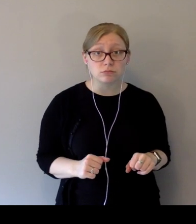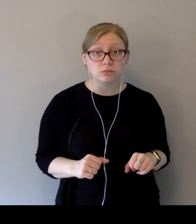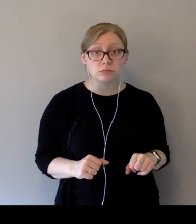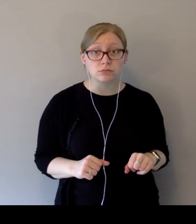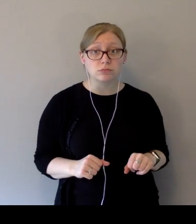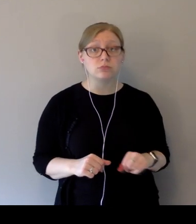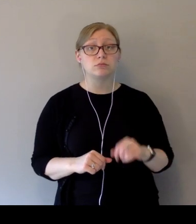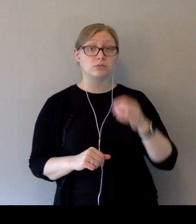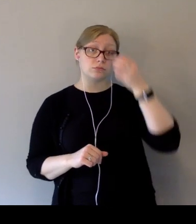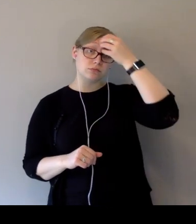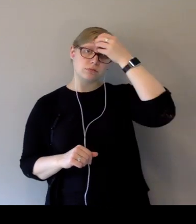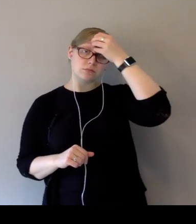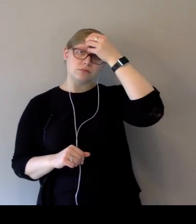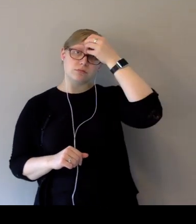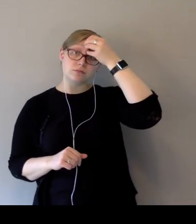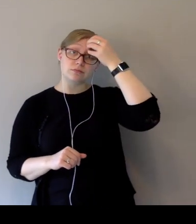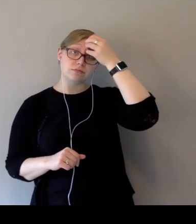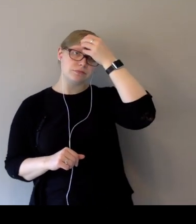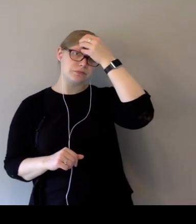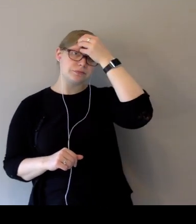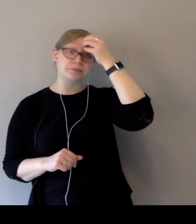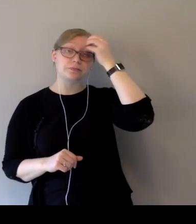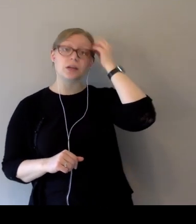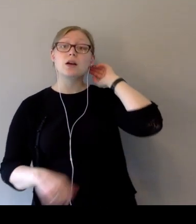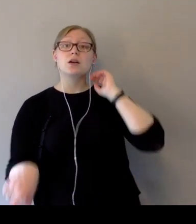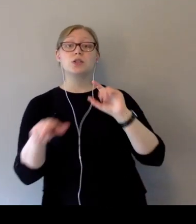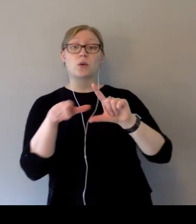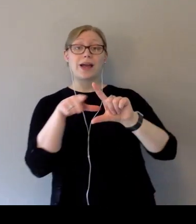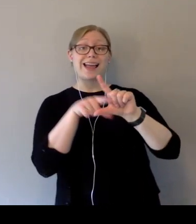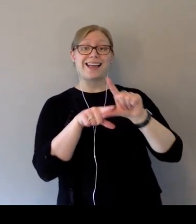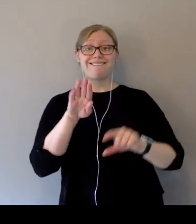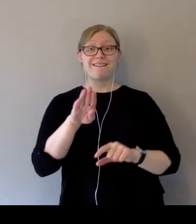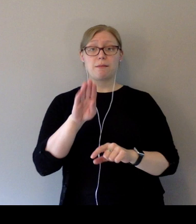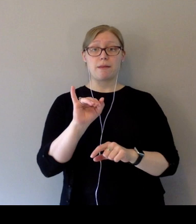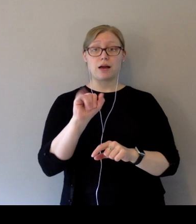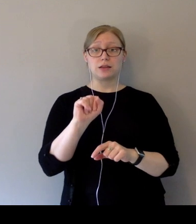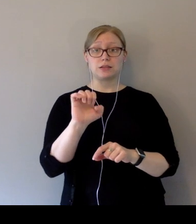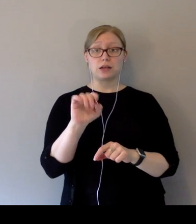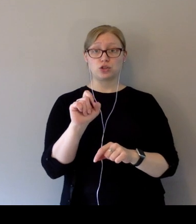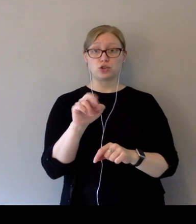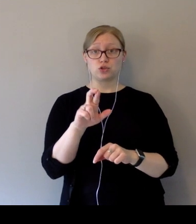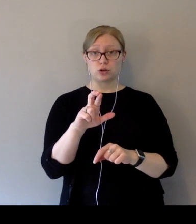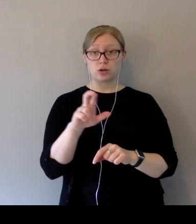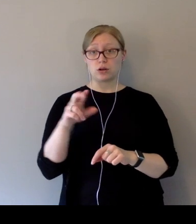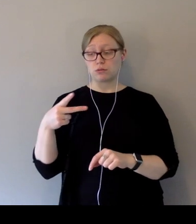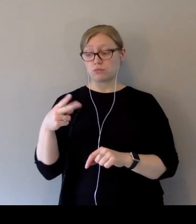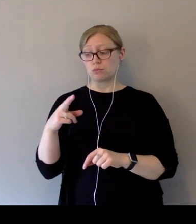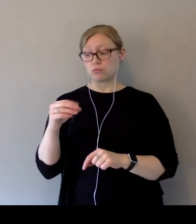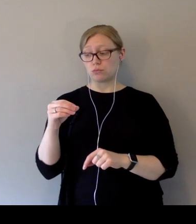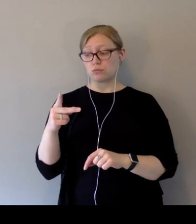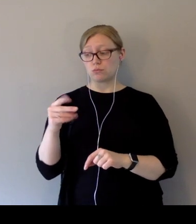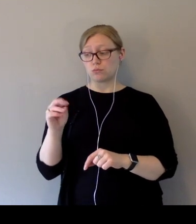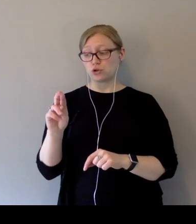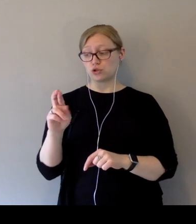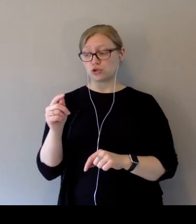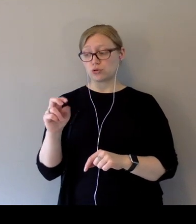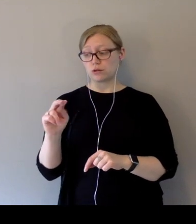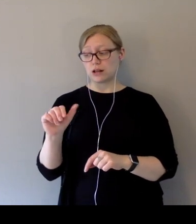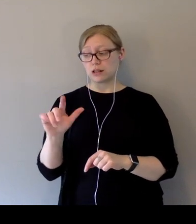All right. So if what the angle bisector proportionality says is that the ratio of